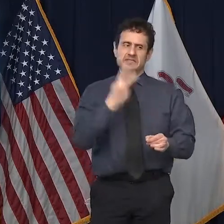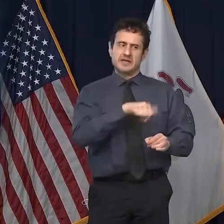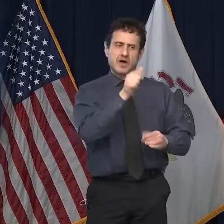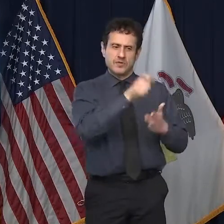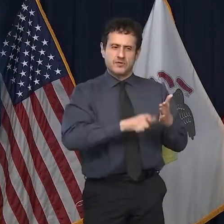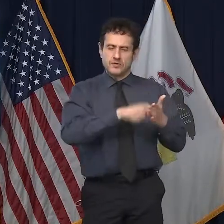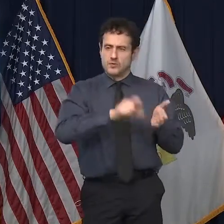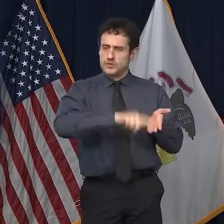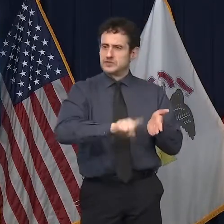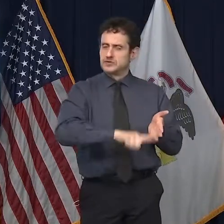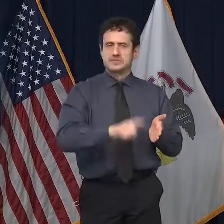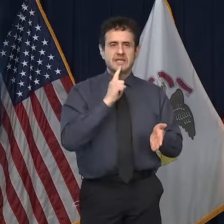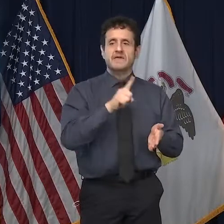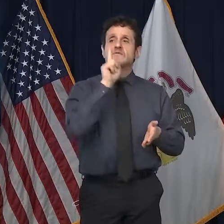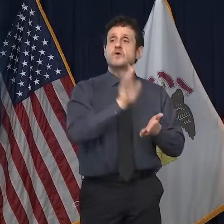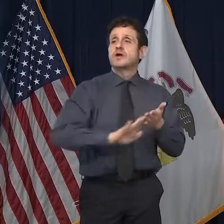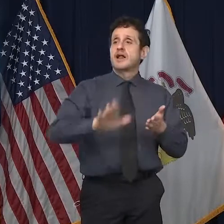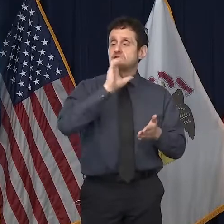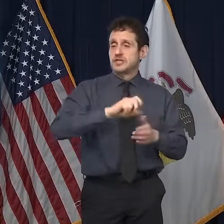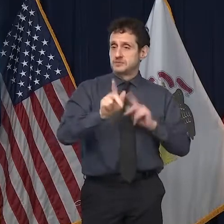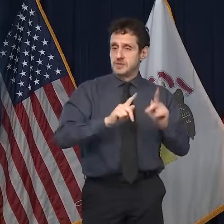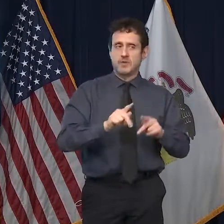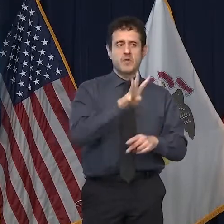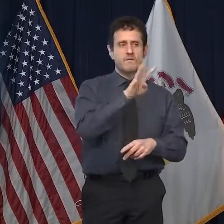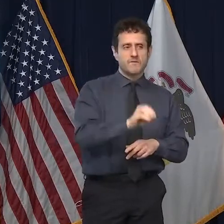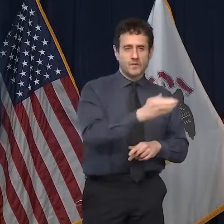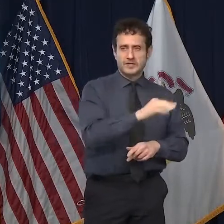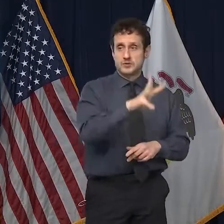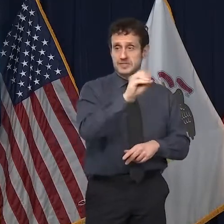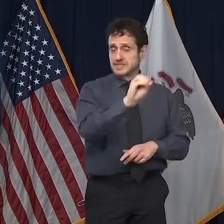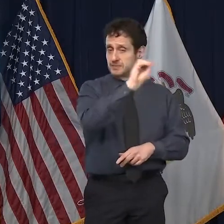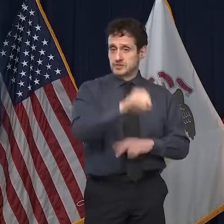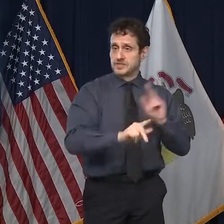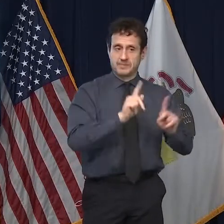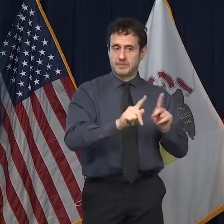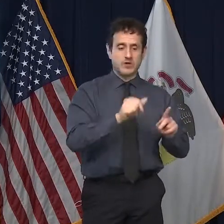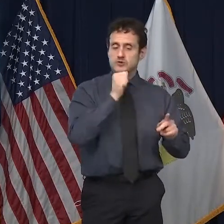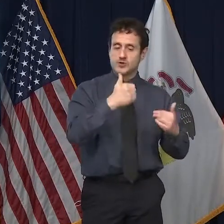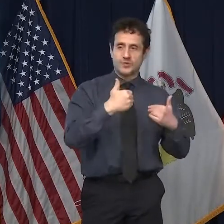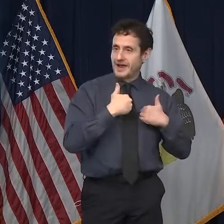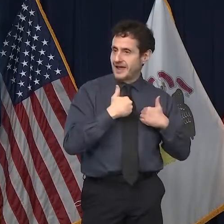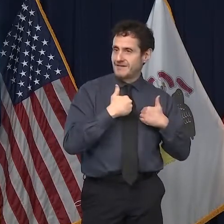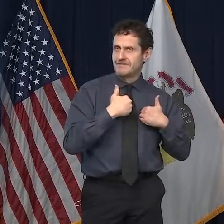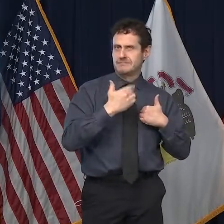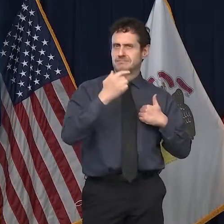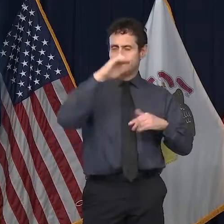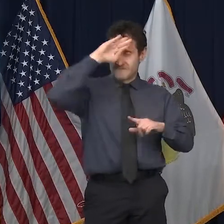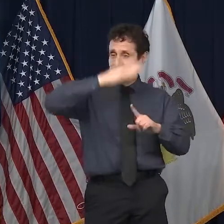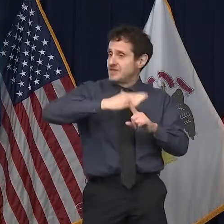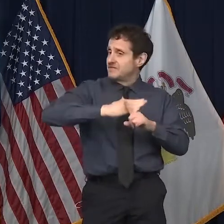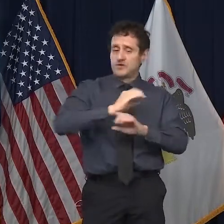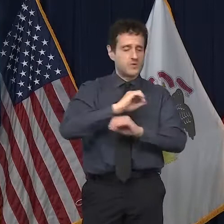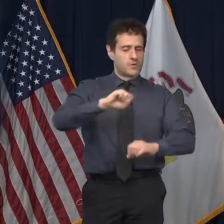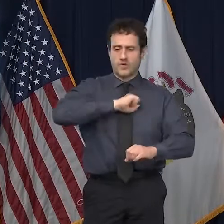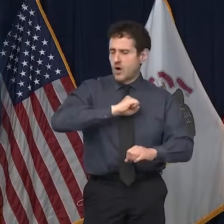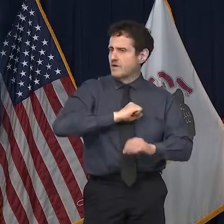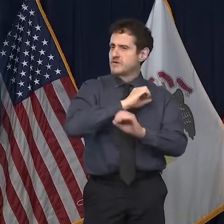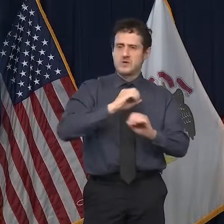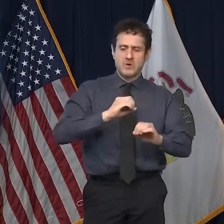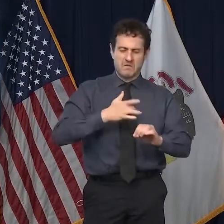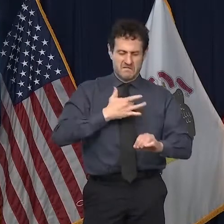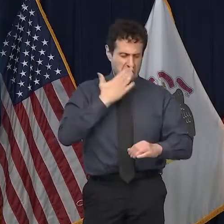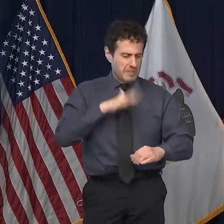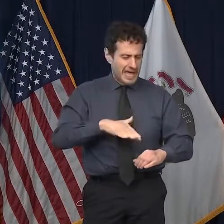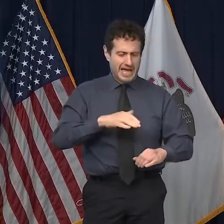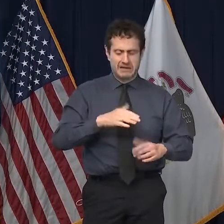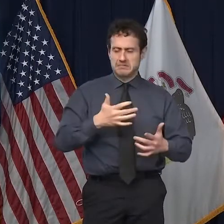said, 40 to 60% of people have no symptoms. You can't know if you have COVID or not. So we really need to move